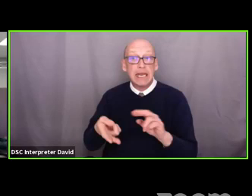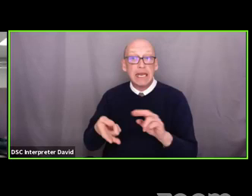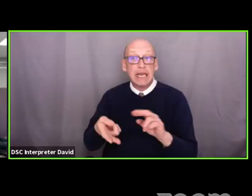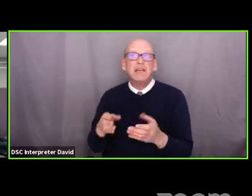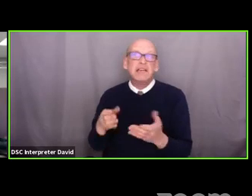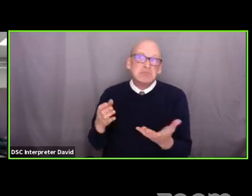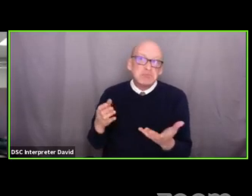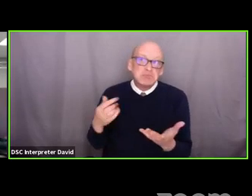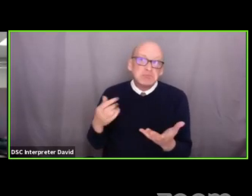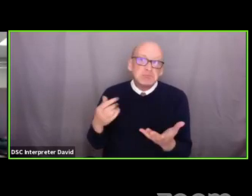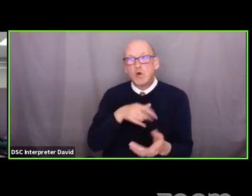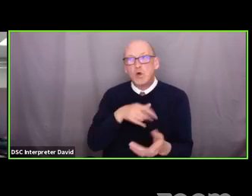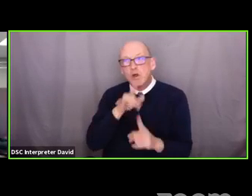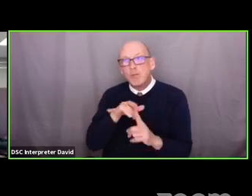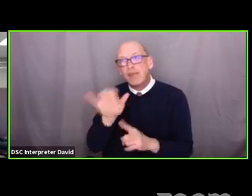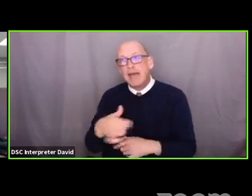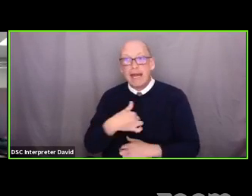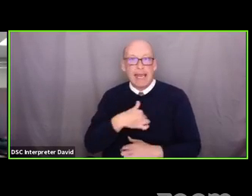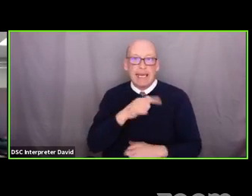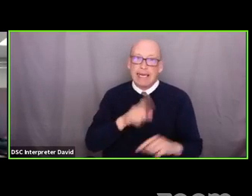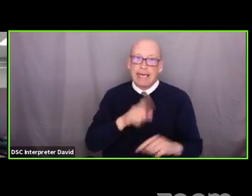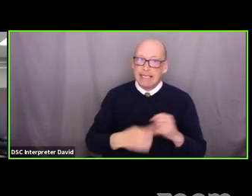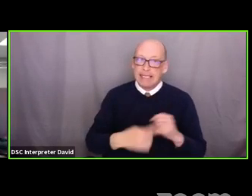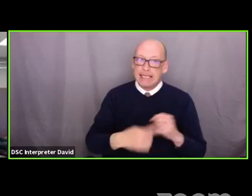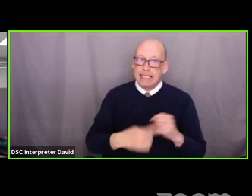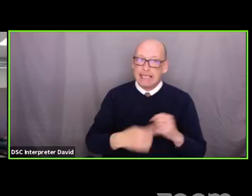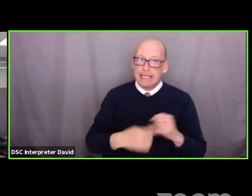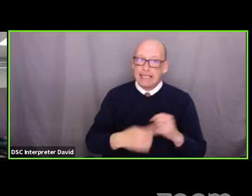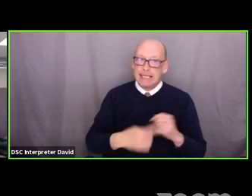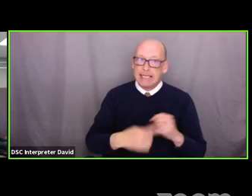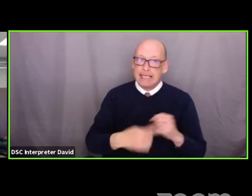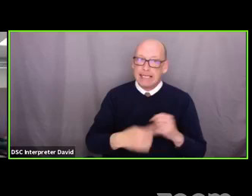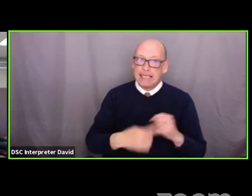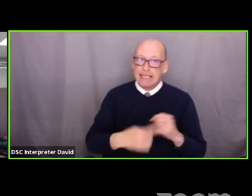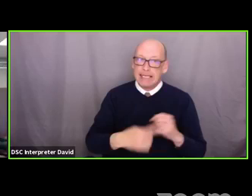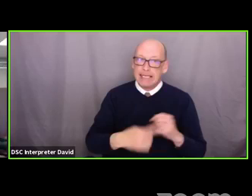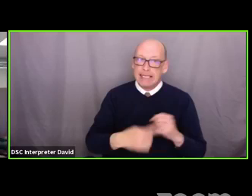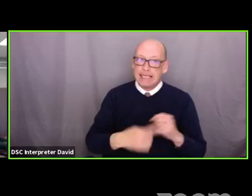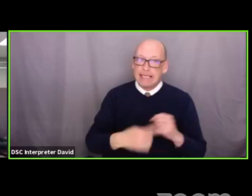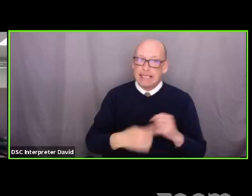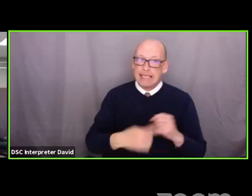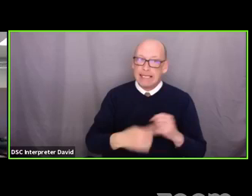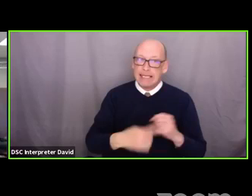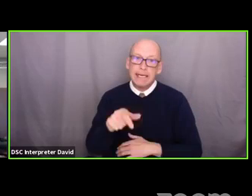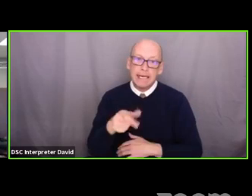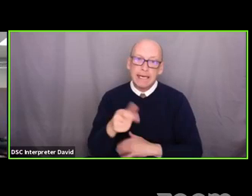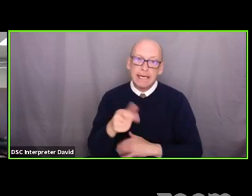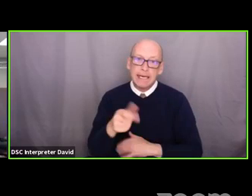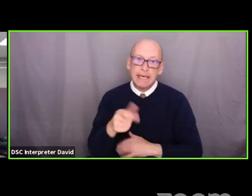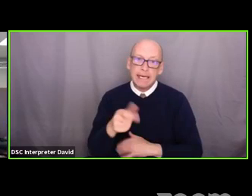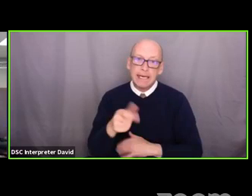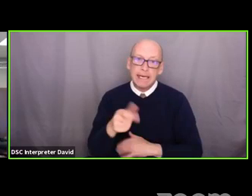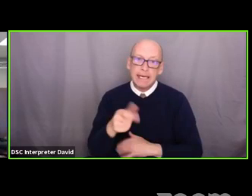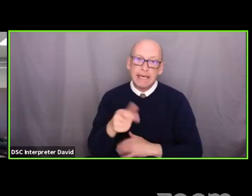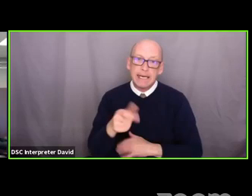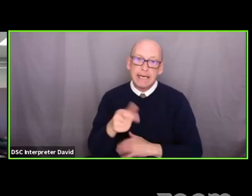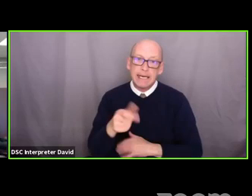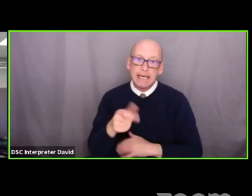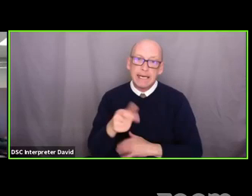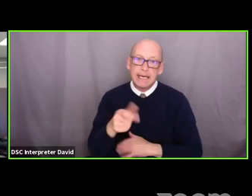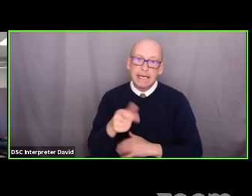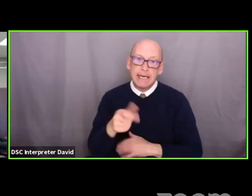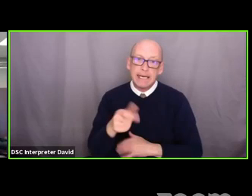I'm not going to say yes or no to that right now, but again, we need to take some baby steps here. But then how do